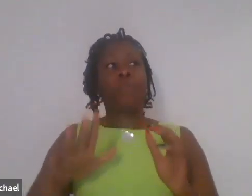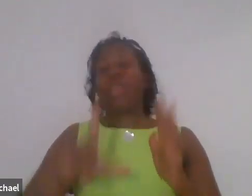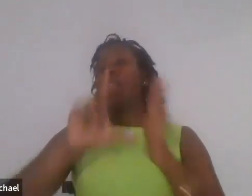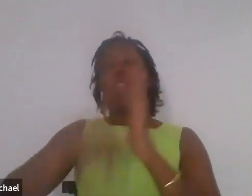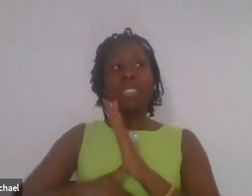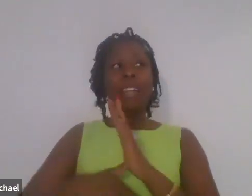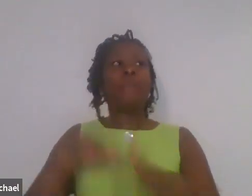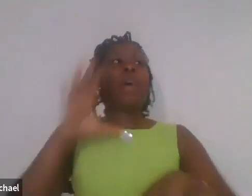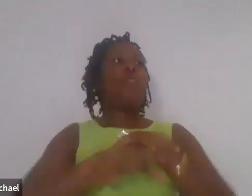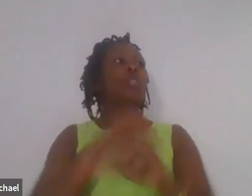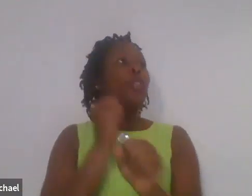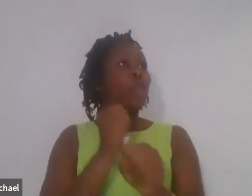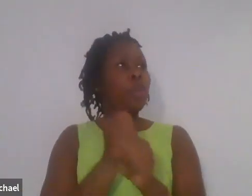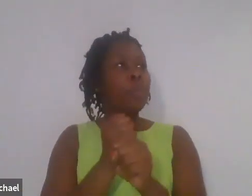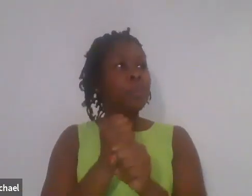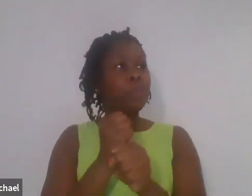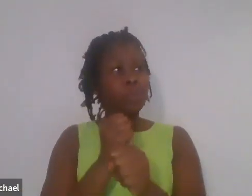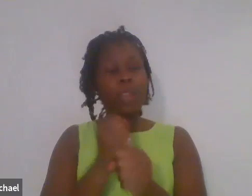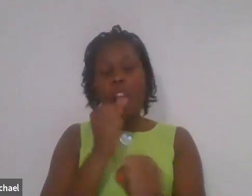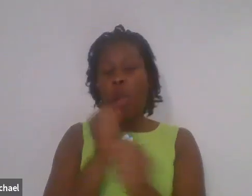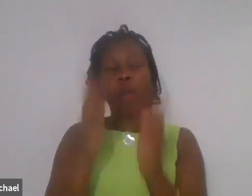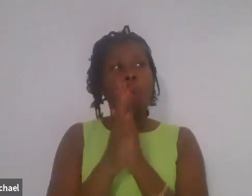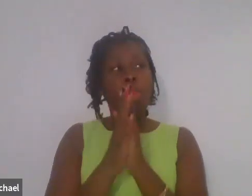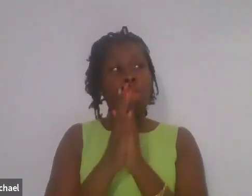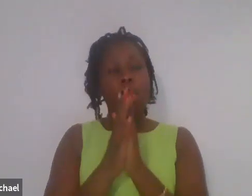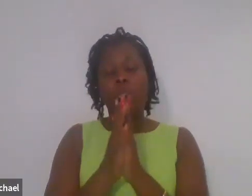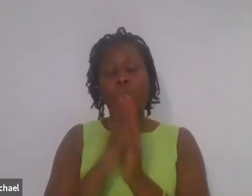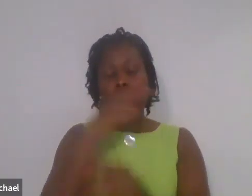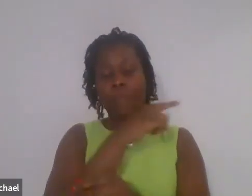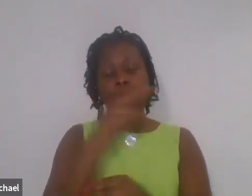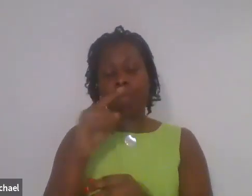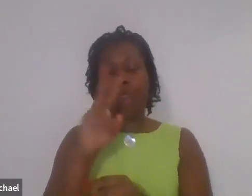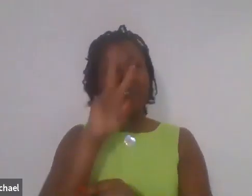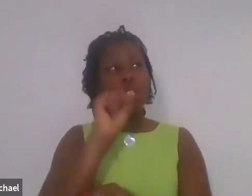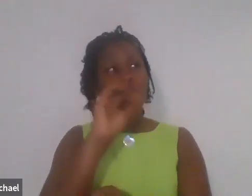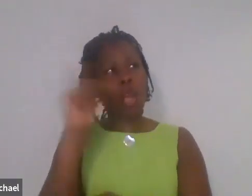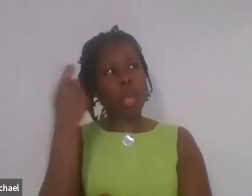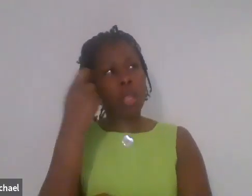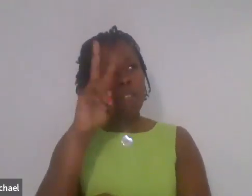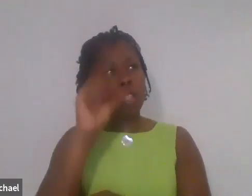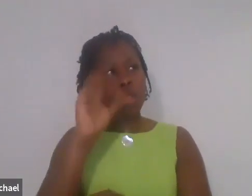get in touch with me. Then later, I got a job. I worked with